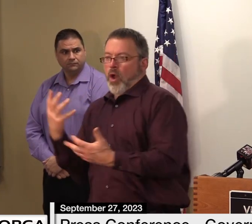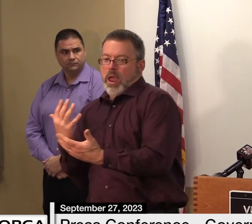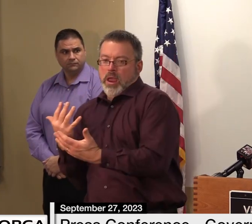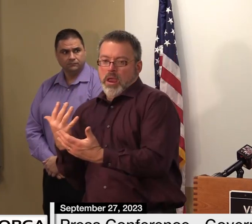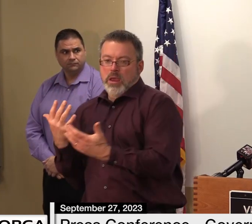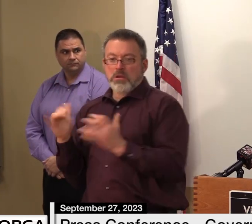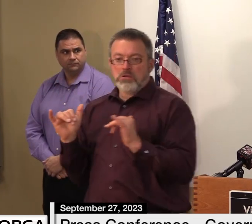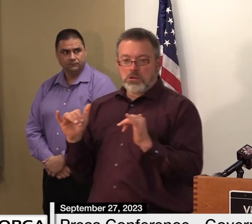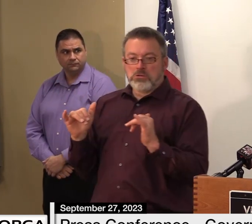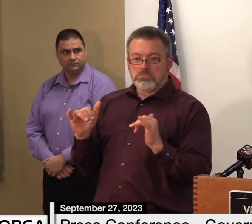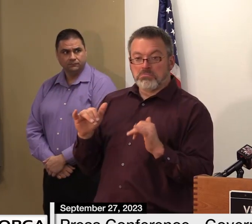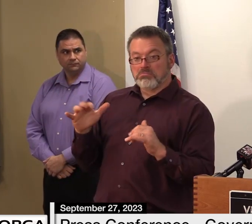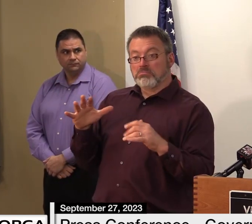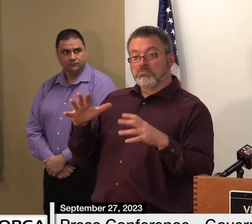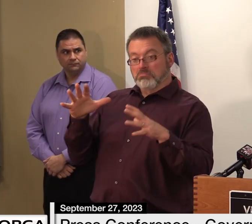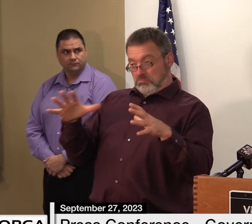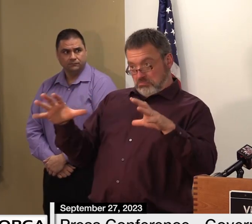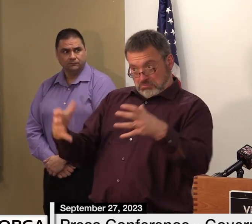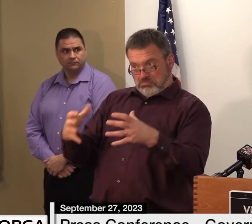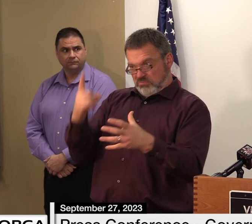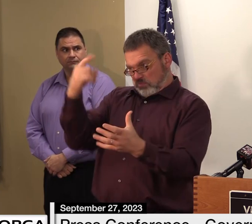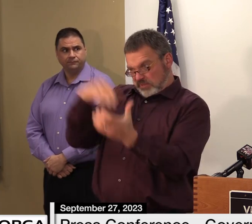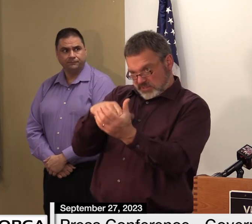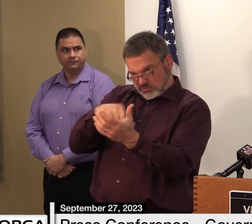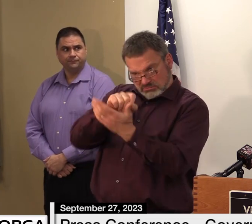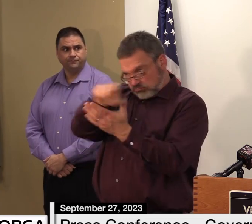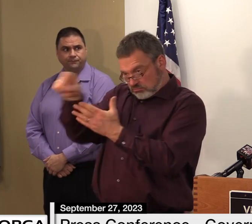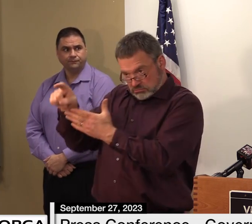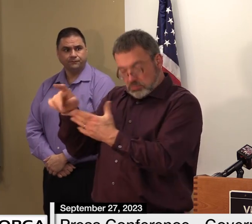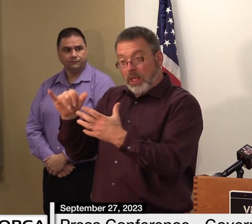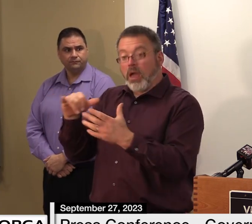of that third have said that they're all set,